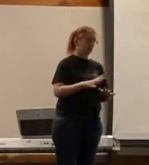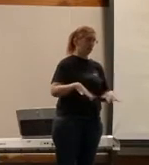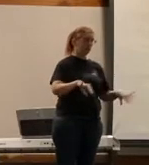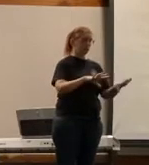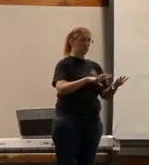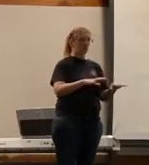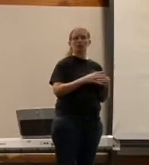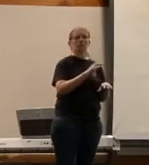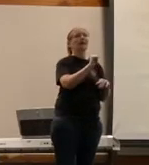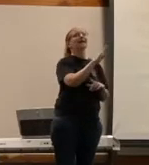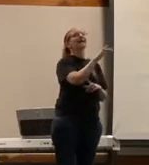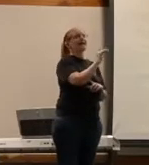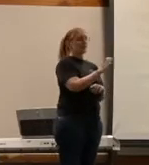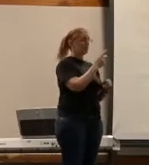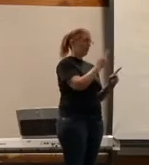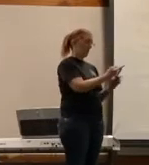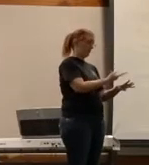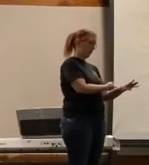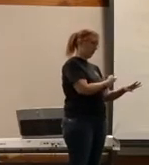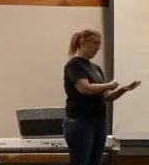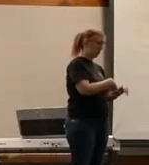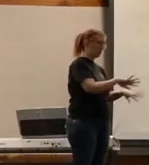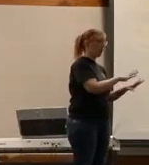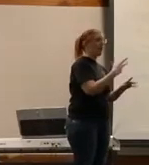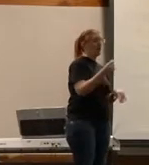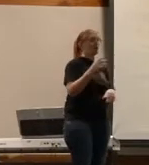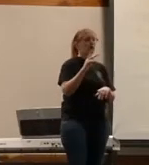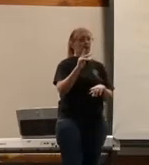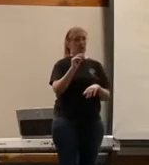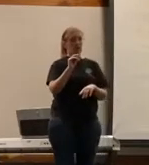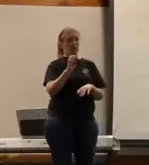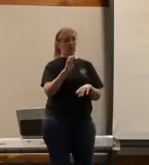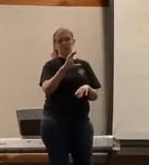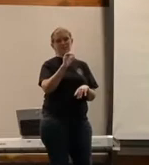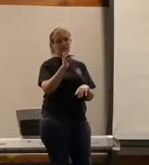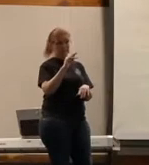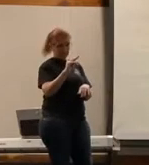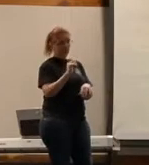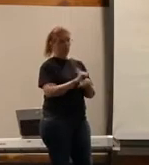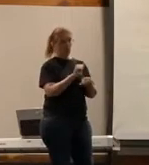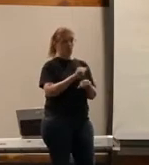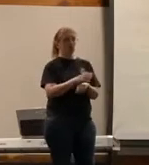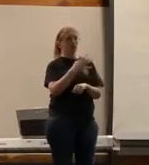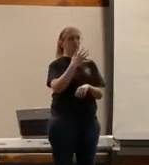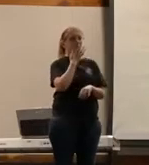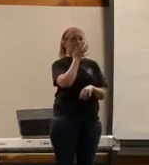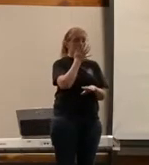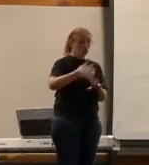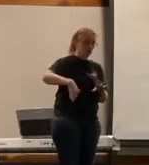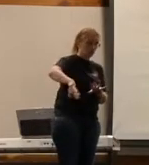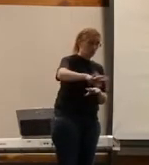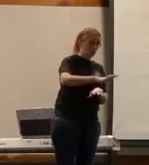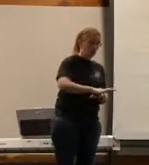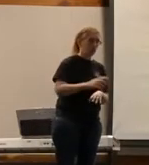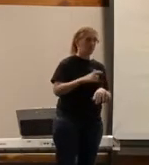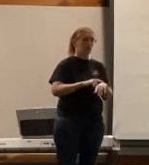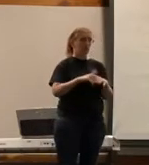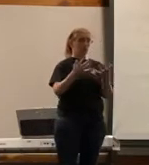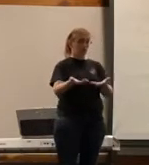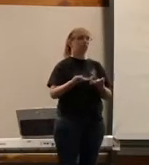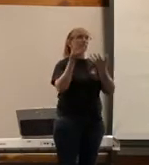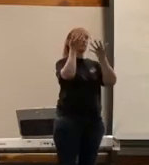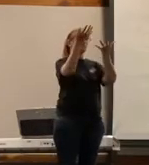I'm sorry, Abel kept flocks and Cain worked the soil. And it was a time where they were going to bring offerings to the